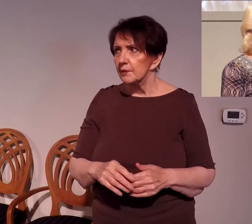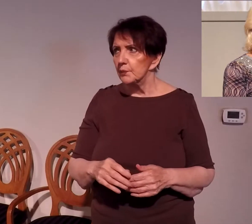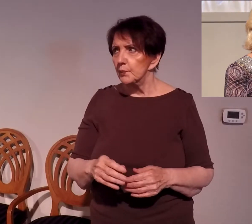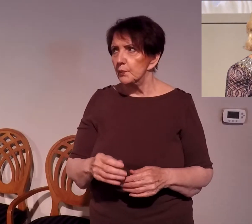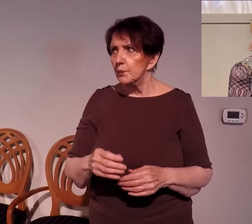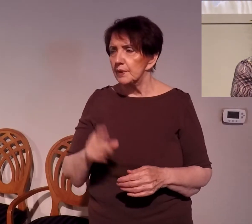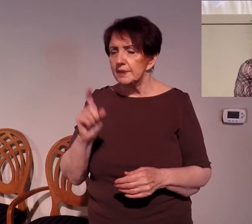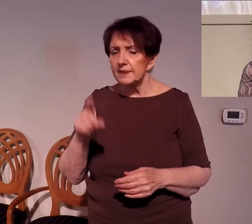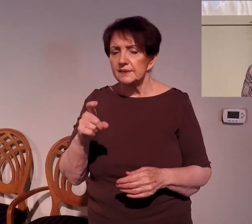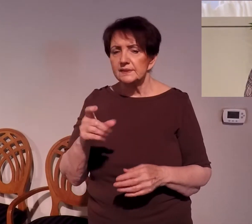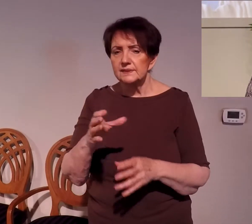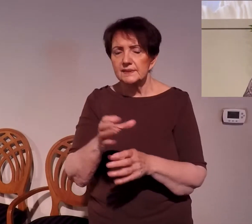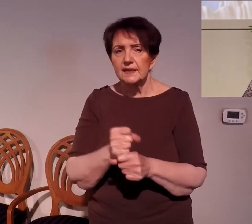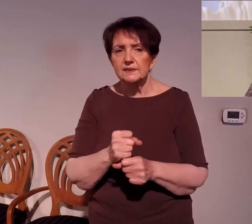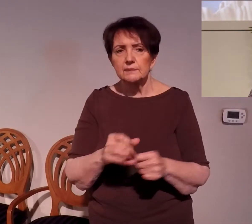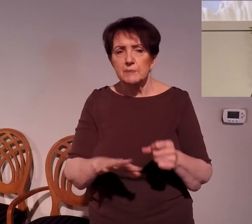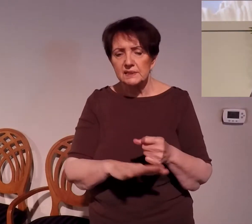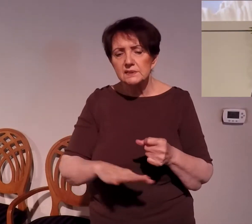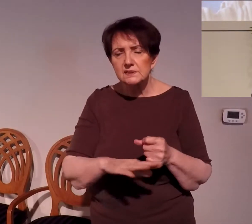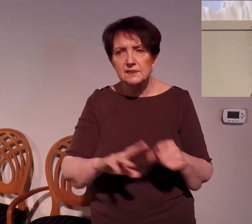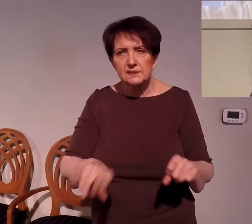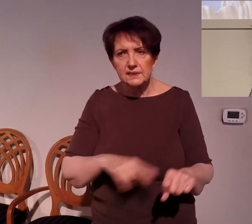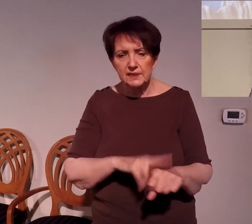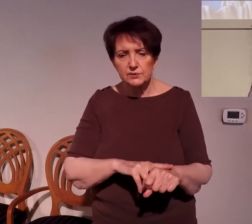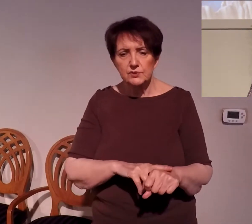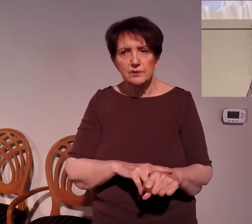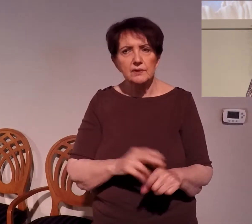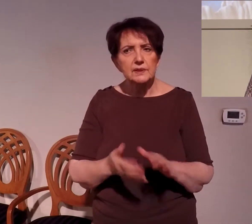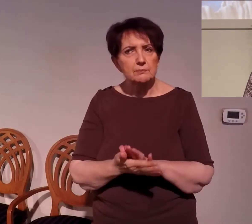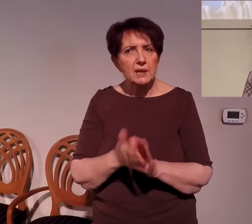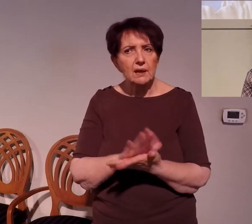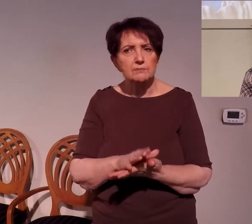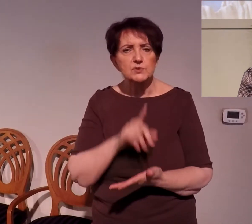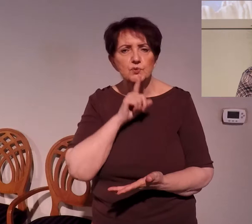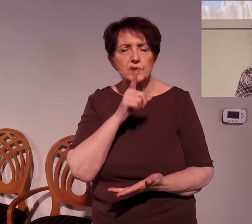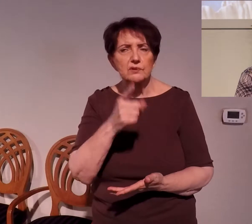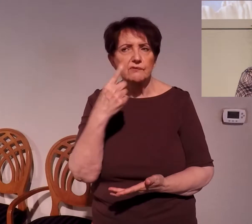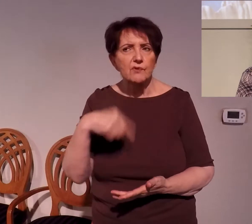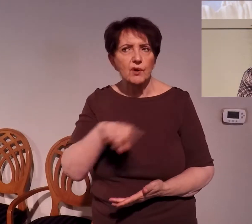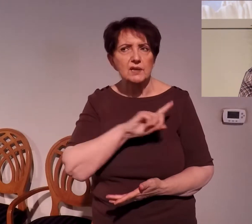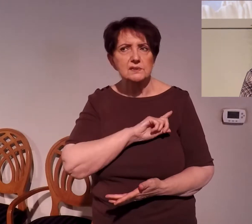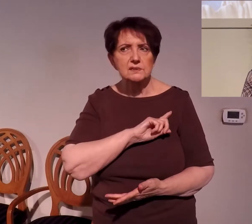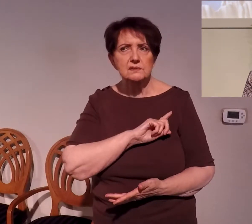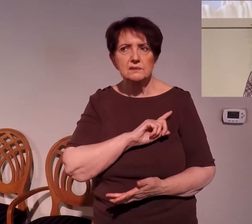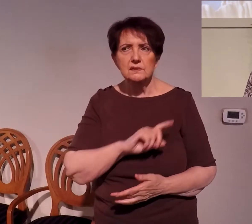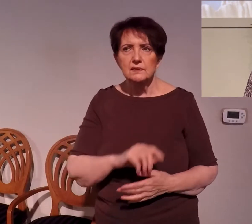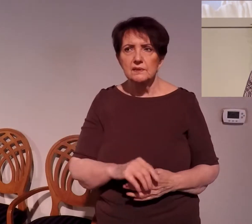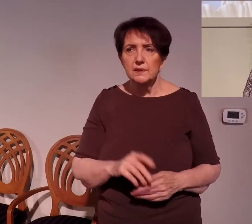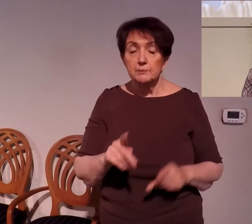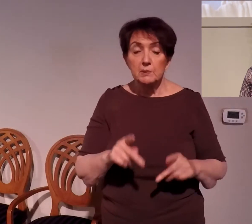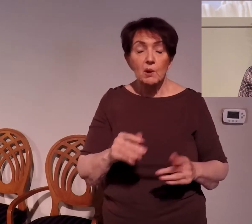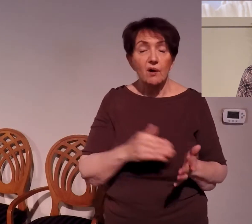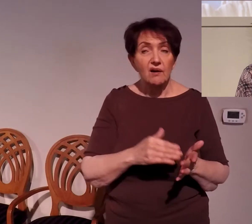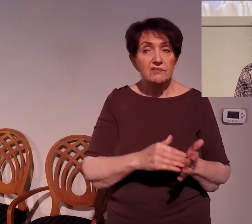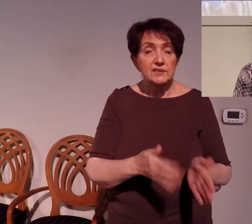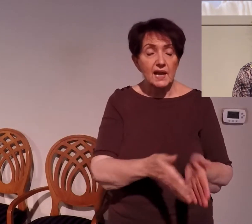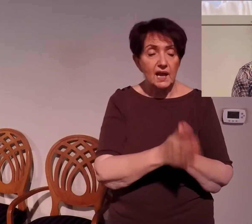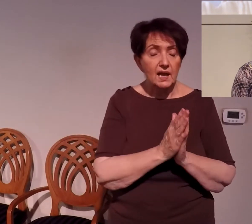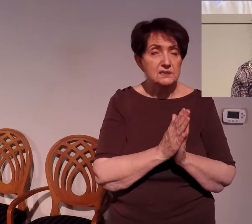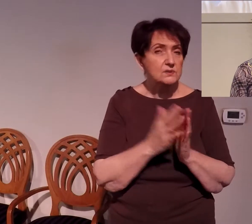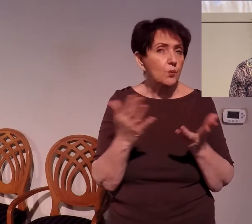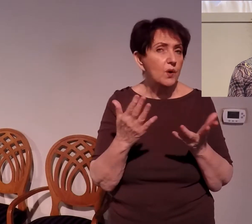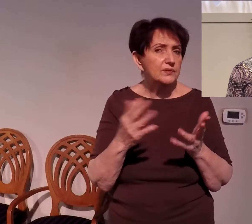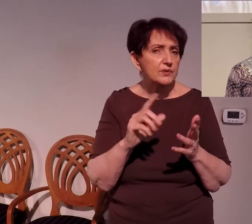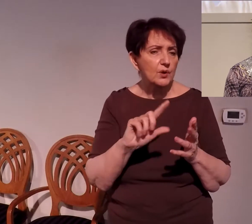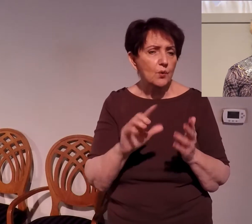essential nature in such a way that it becomes real to us. Now, people often ask, well, what are the